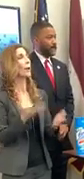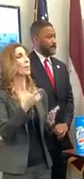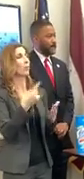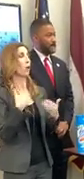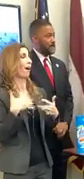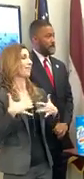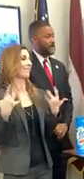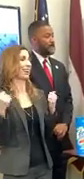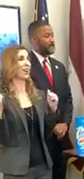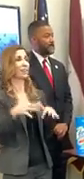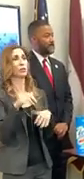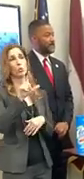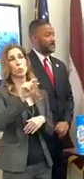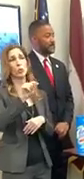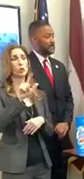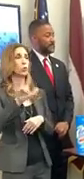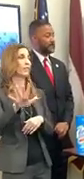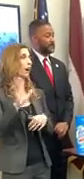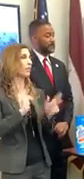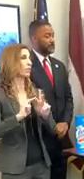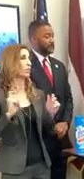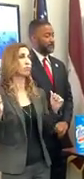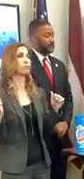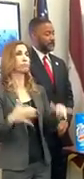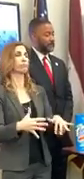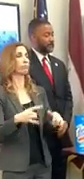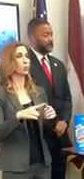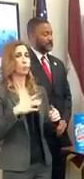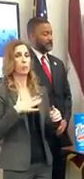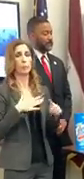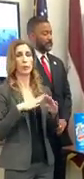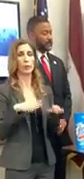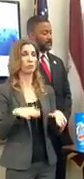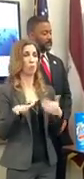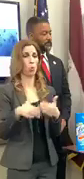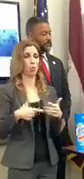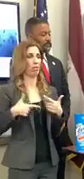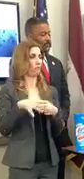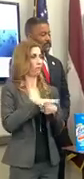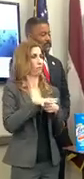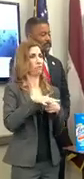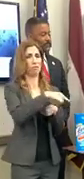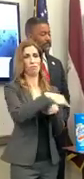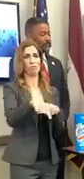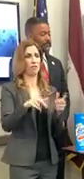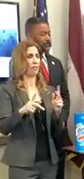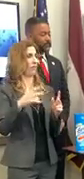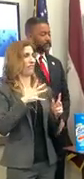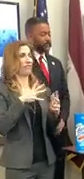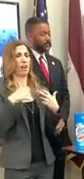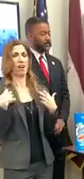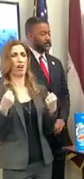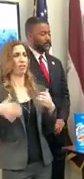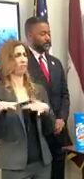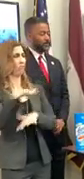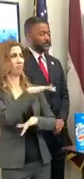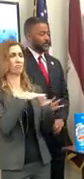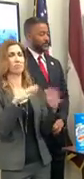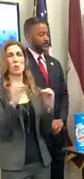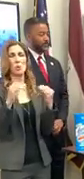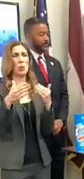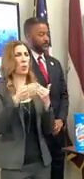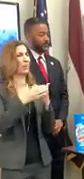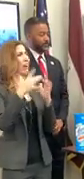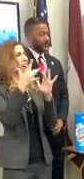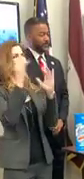having an event with 25 people and they all live right there in that neighborhood and everyone's perfectly healthy and no one's been anywhere